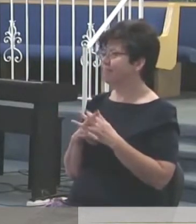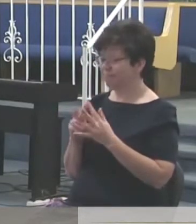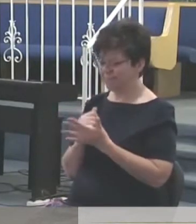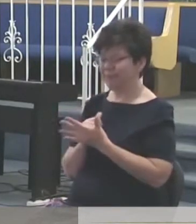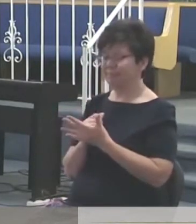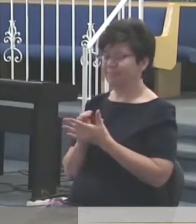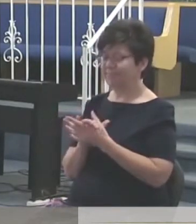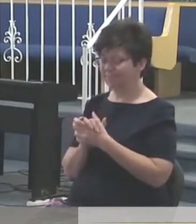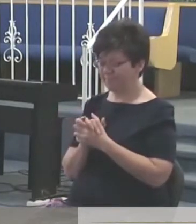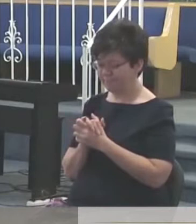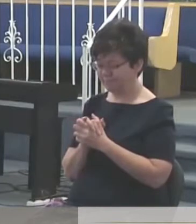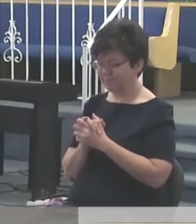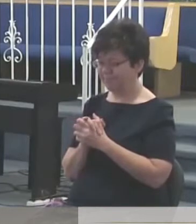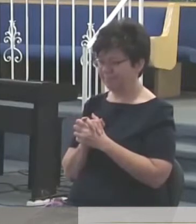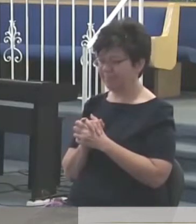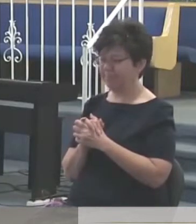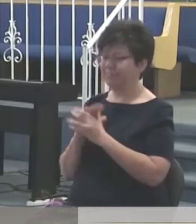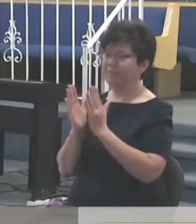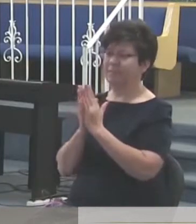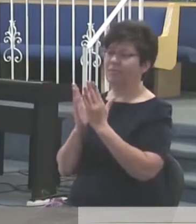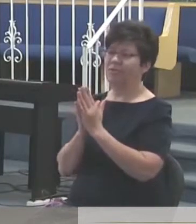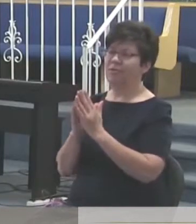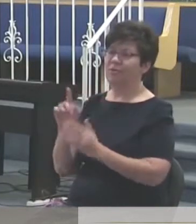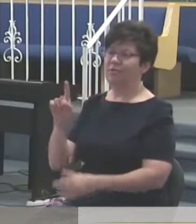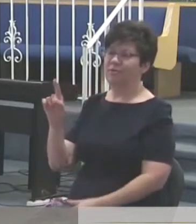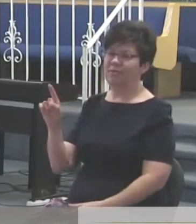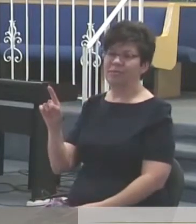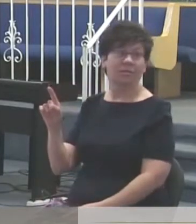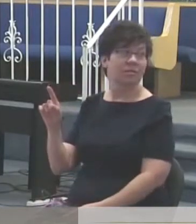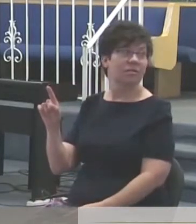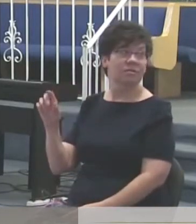amen. In the book of Zephaniah.